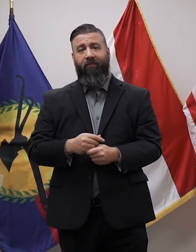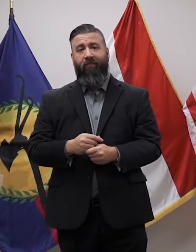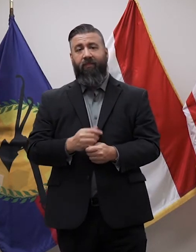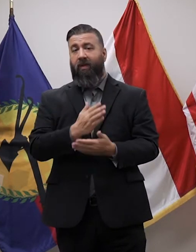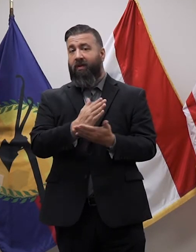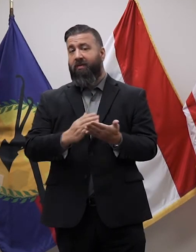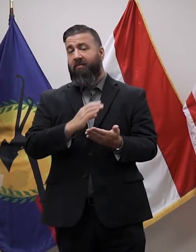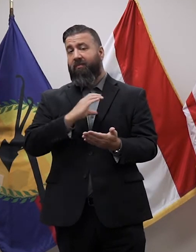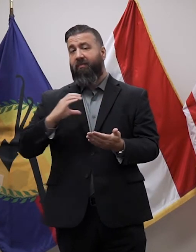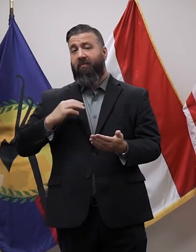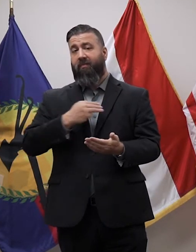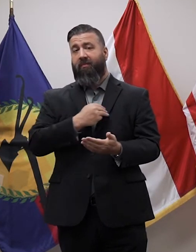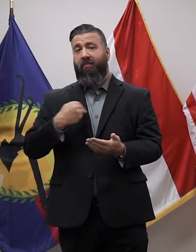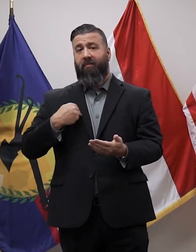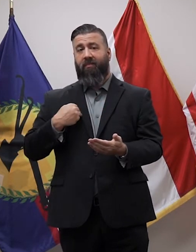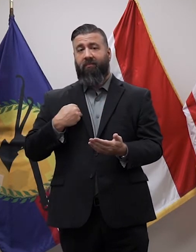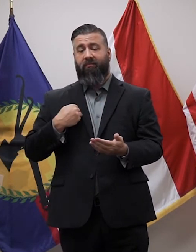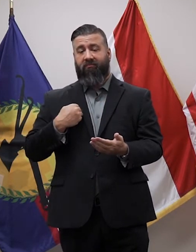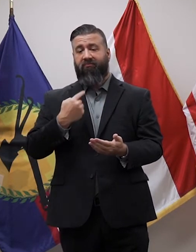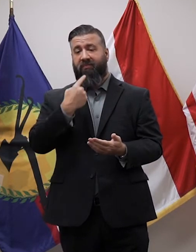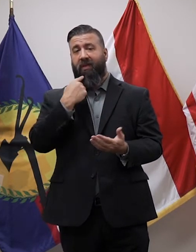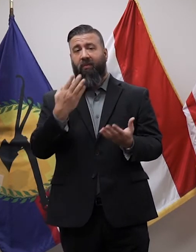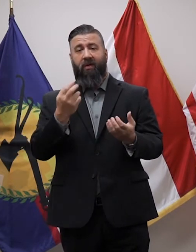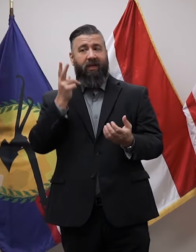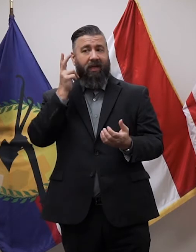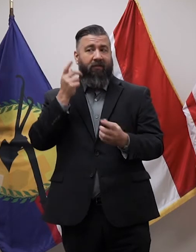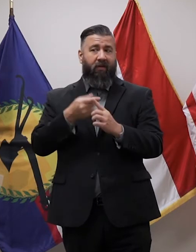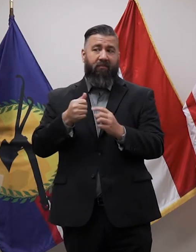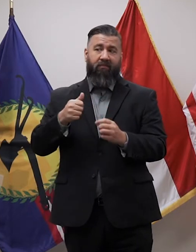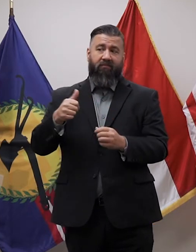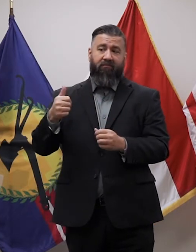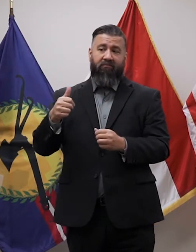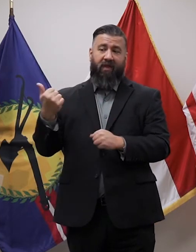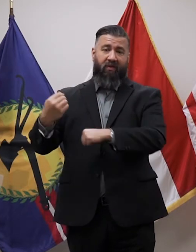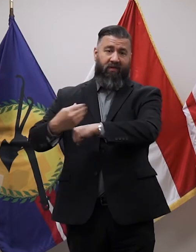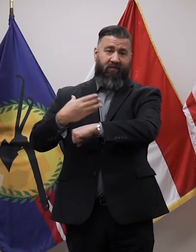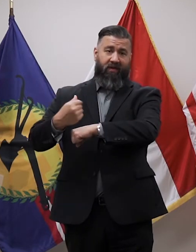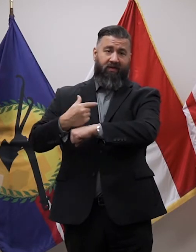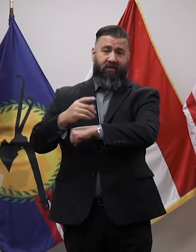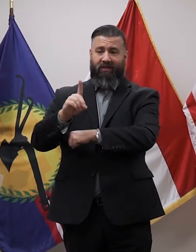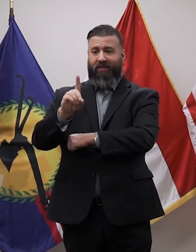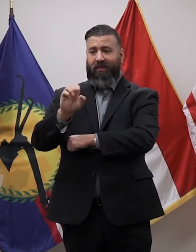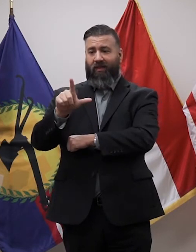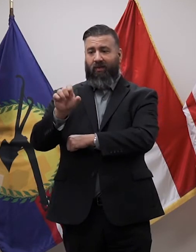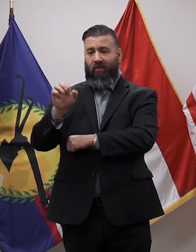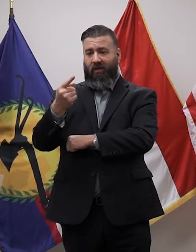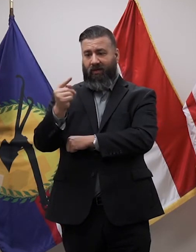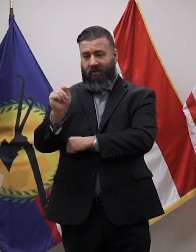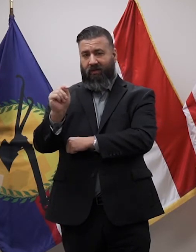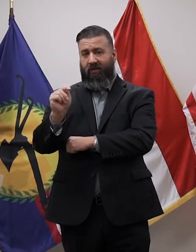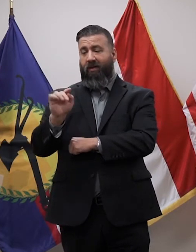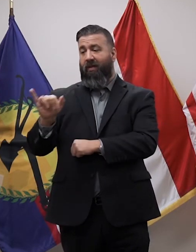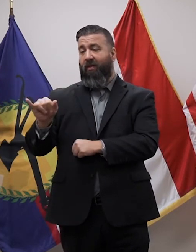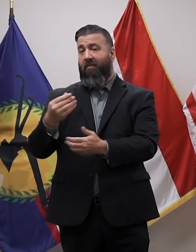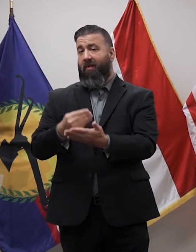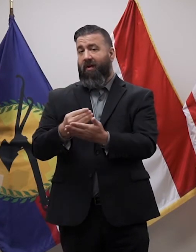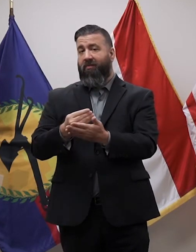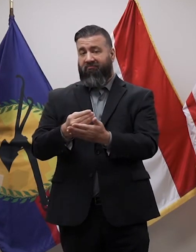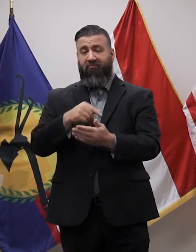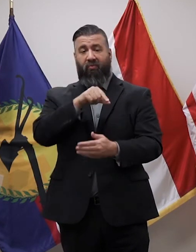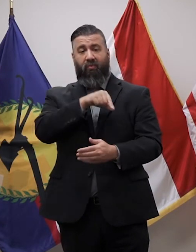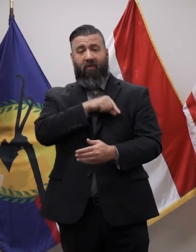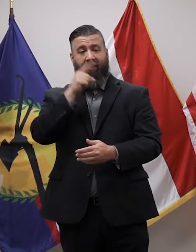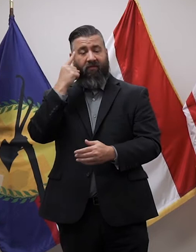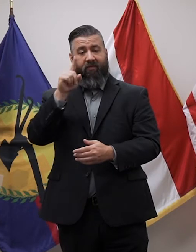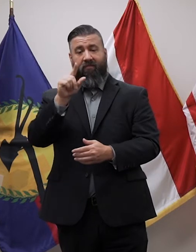members indicated that they wanted to hear from our outside consulting firm, Deloitte, that these funds were eligible for ARPA, and we hope